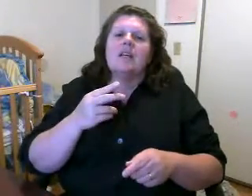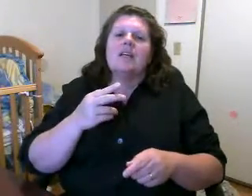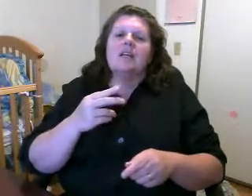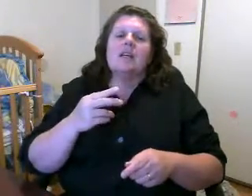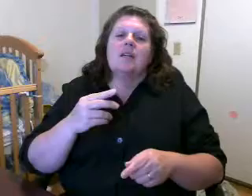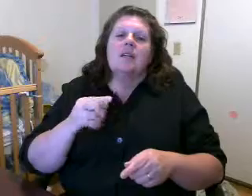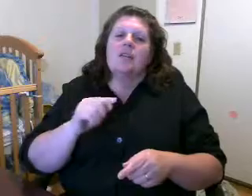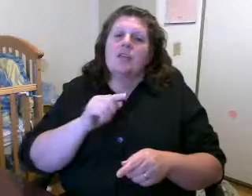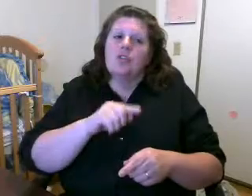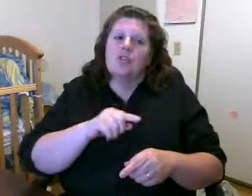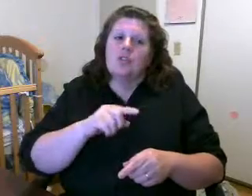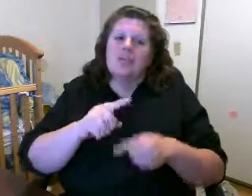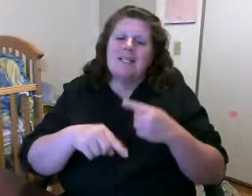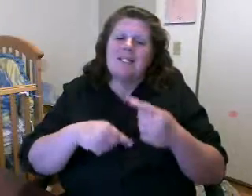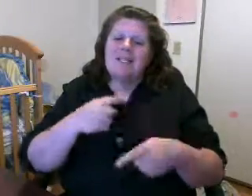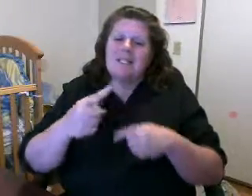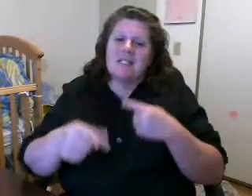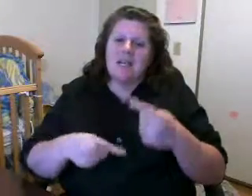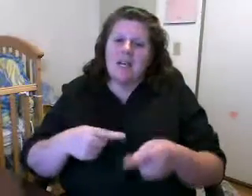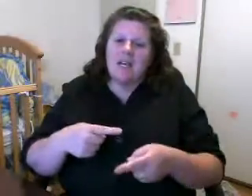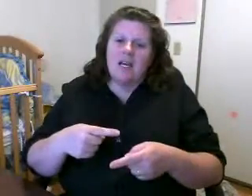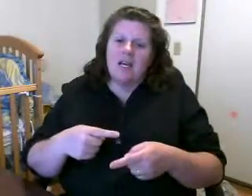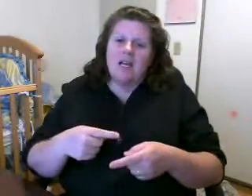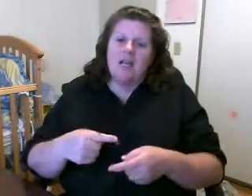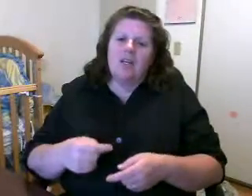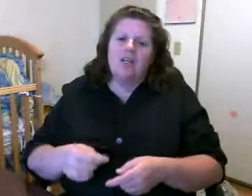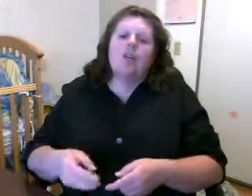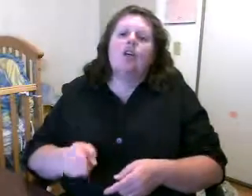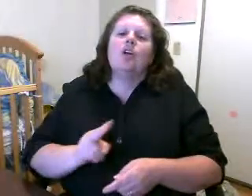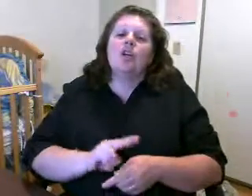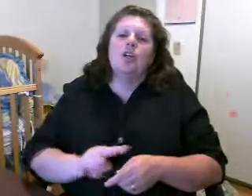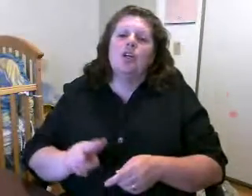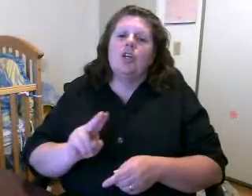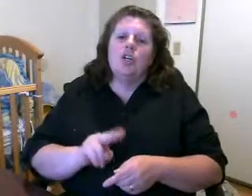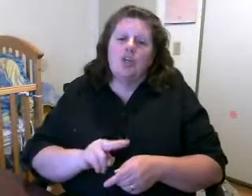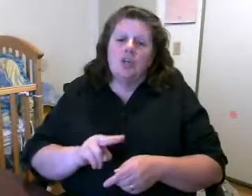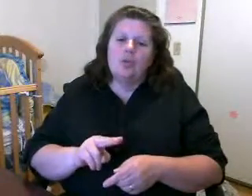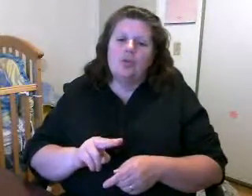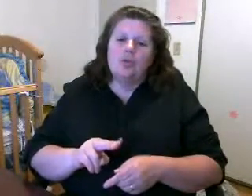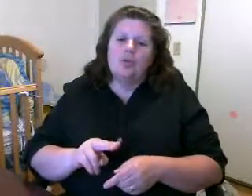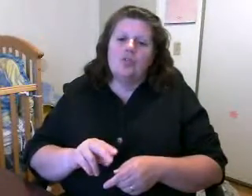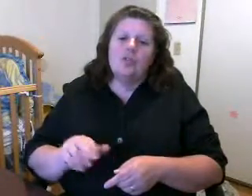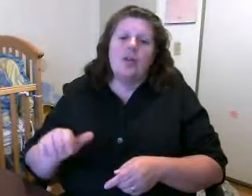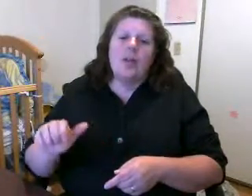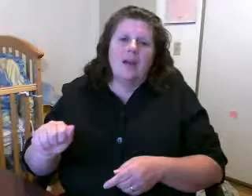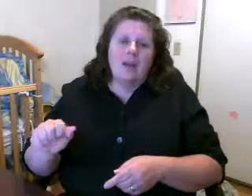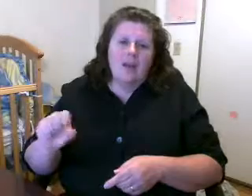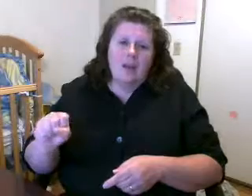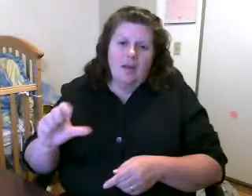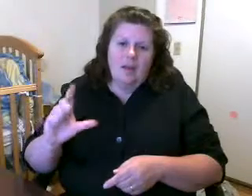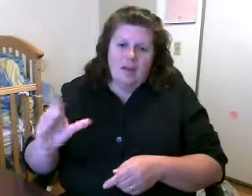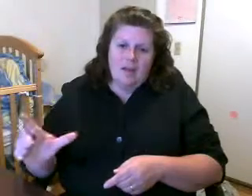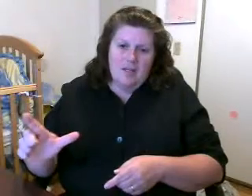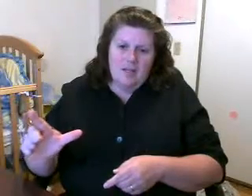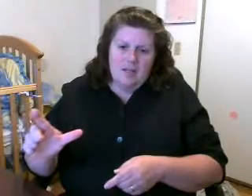to use ASL proficiently with your expressive interpreting tasks. All right? So all of